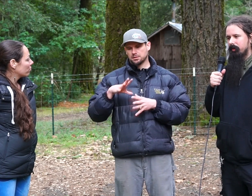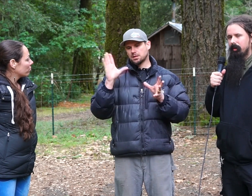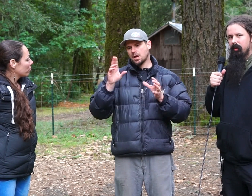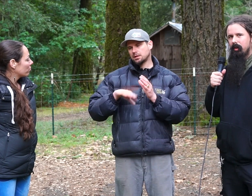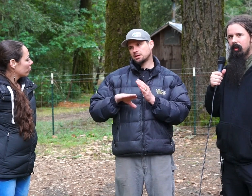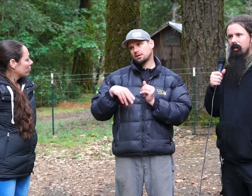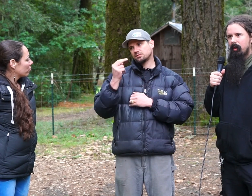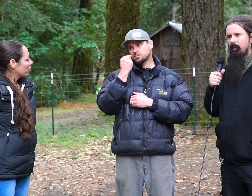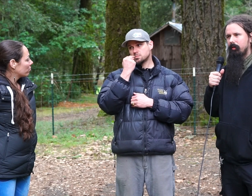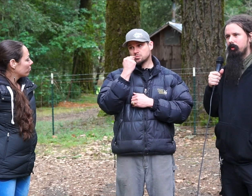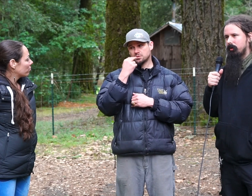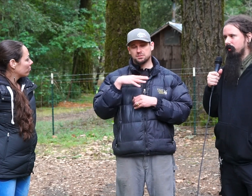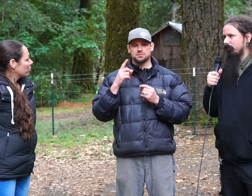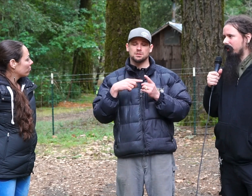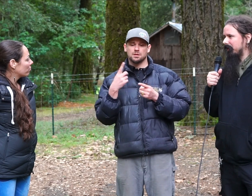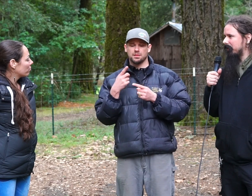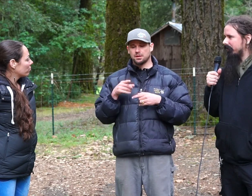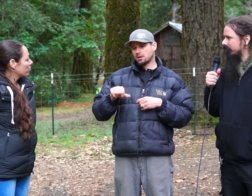than traditional farming methods